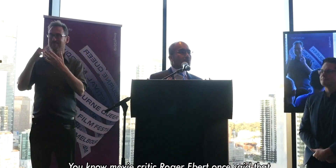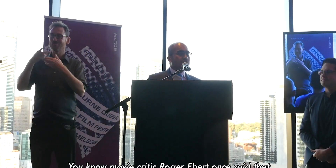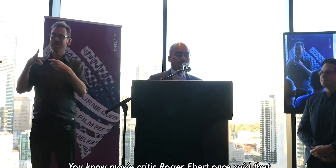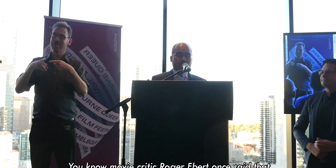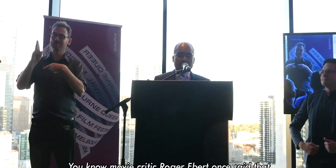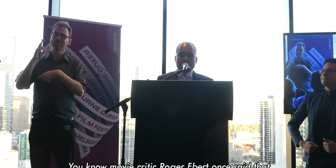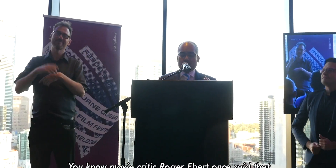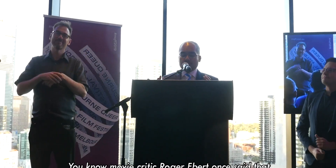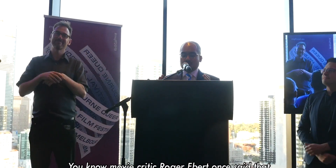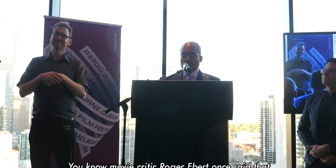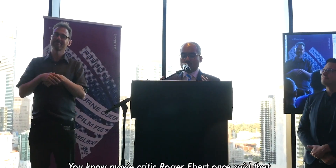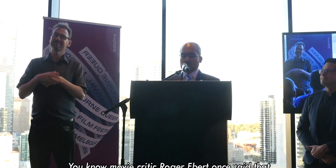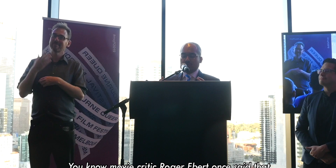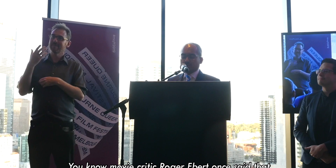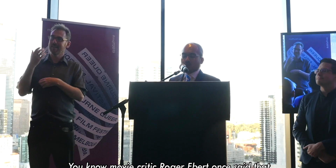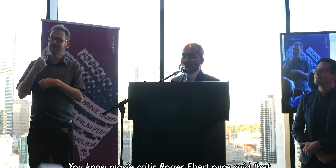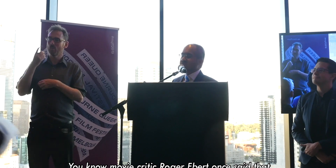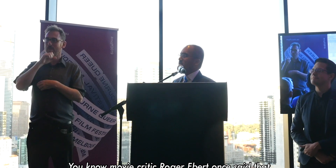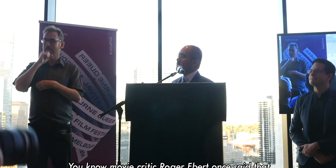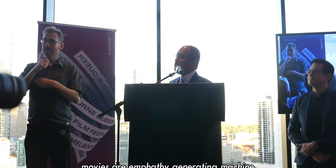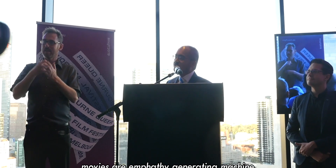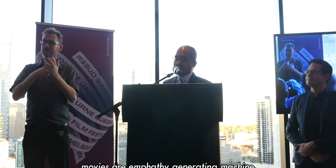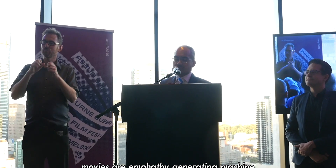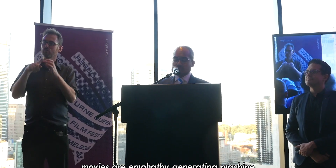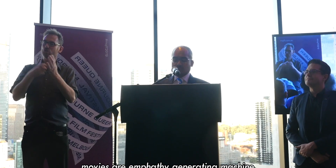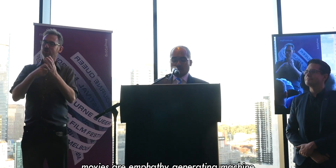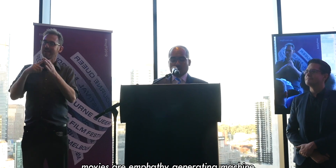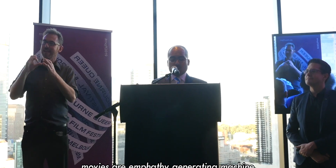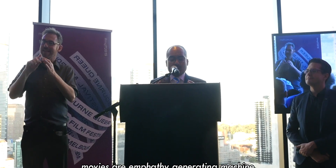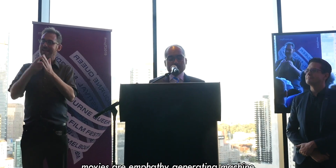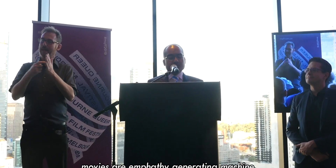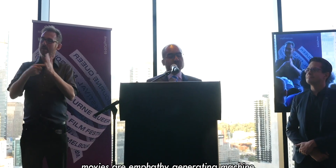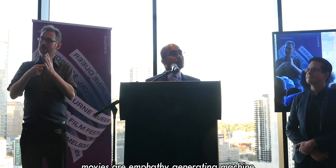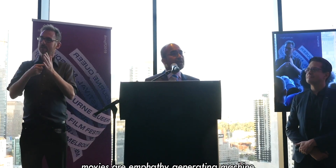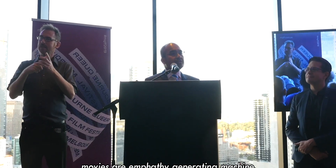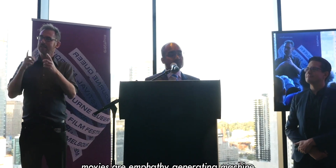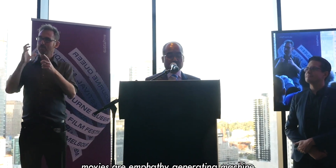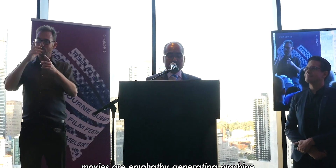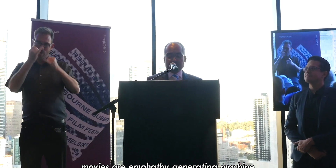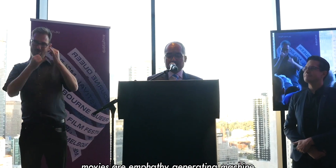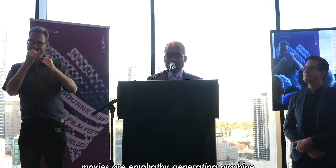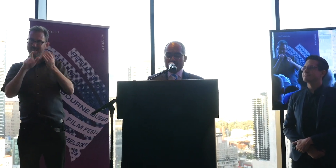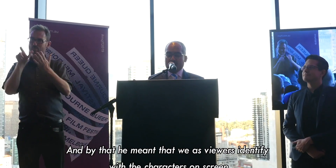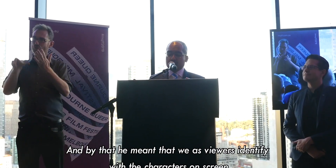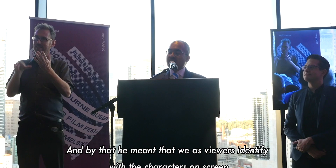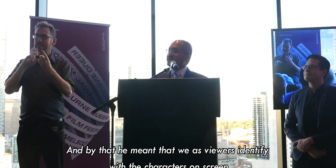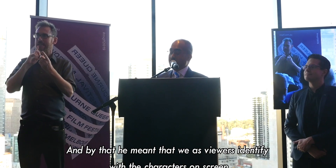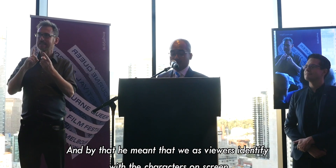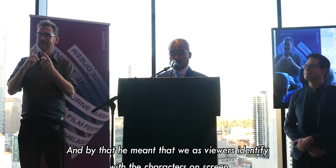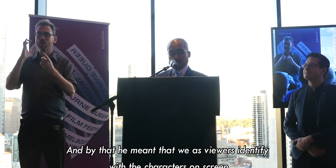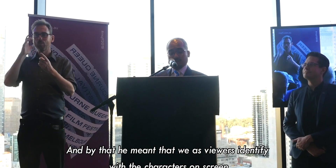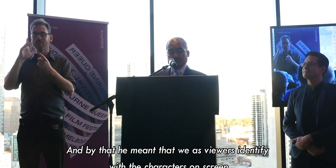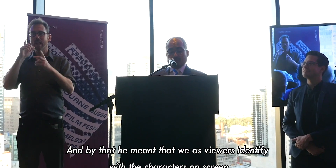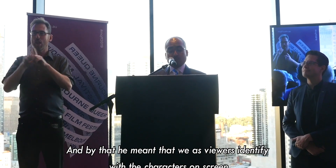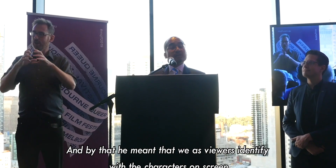You know, movie critic Roger Ebert once said that movies are empathy-generating machines. And by that he